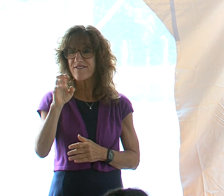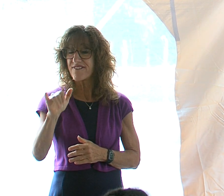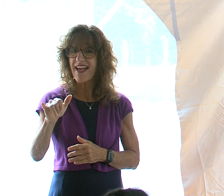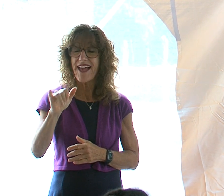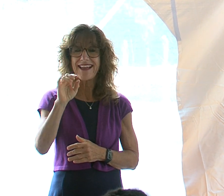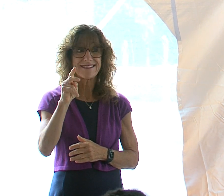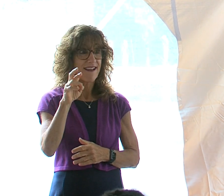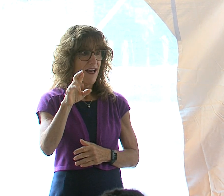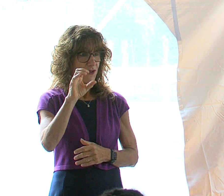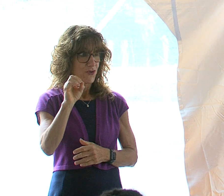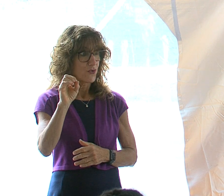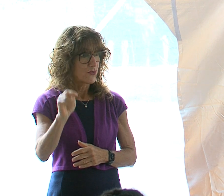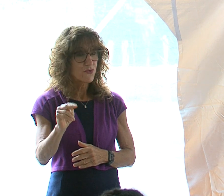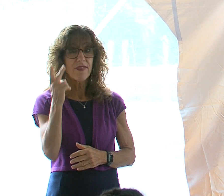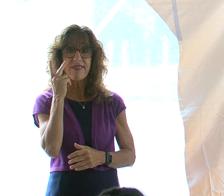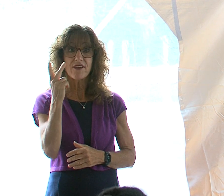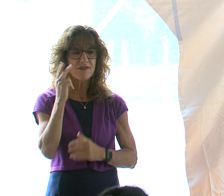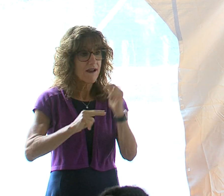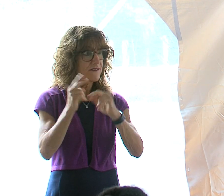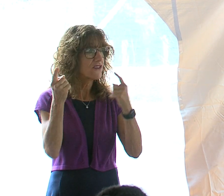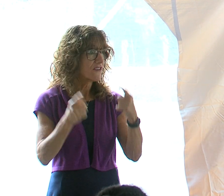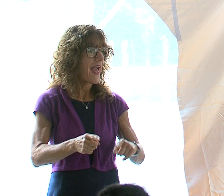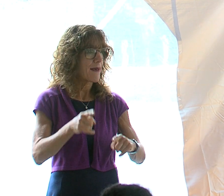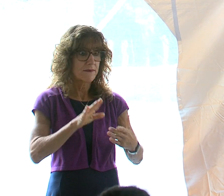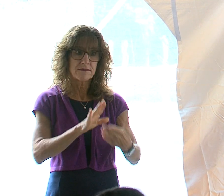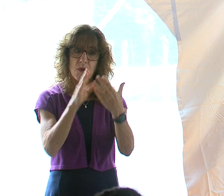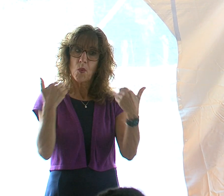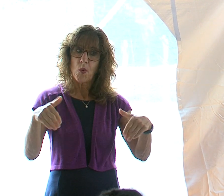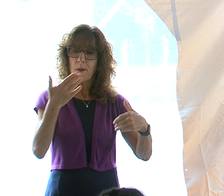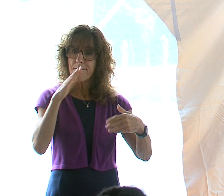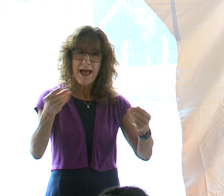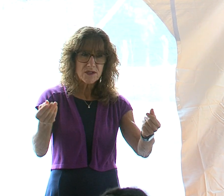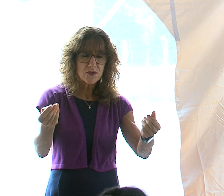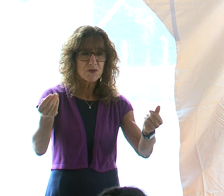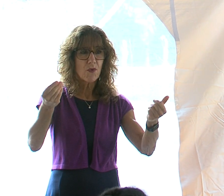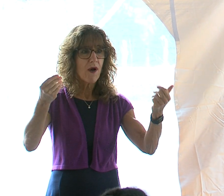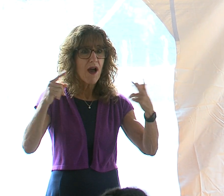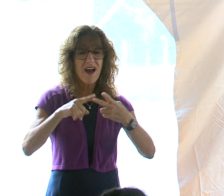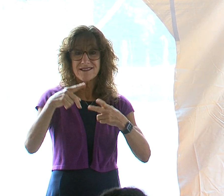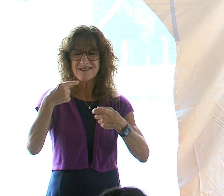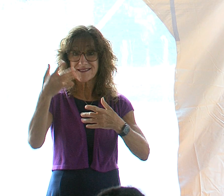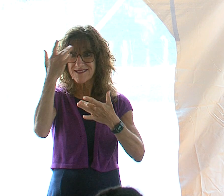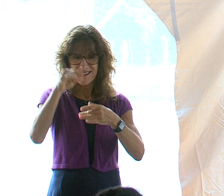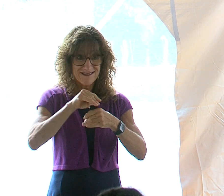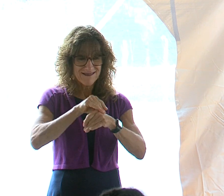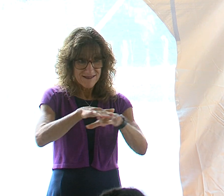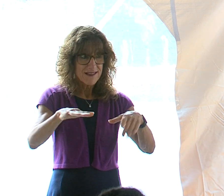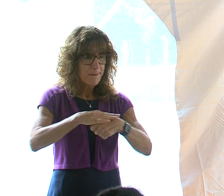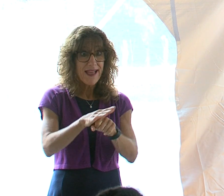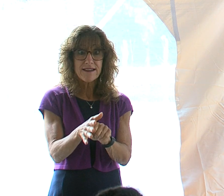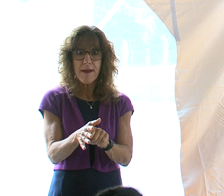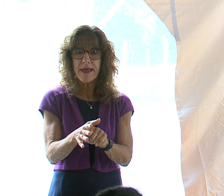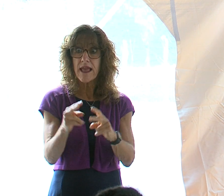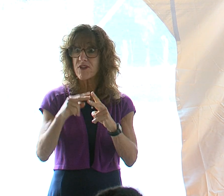Kuhn, who saw construction through in the face of some bad soils, a pandemic, and very serious,